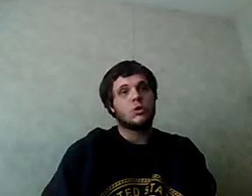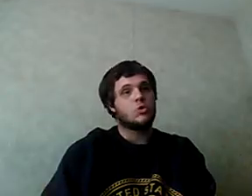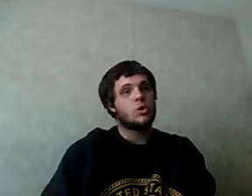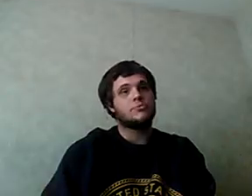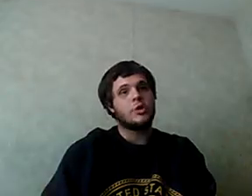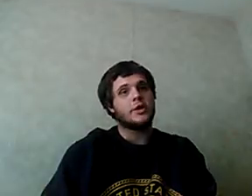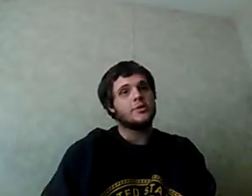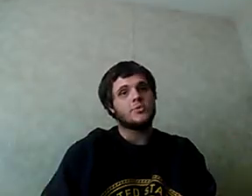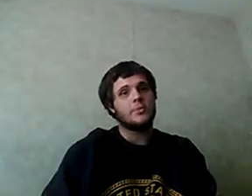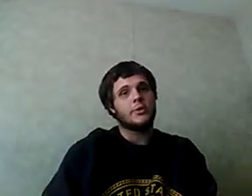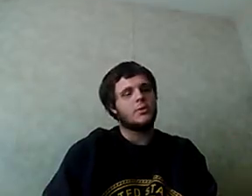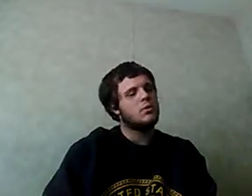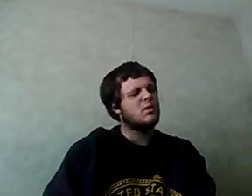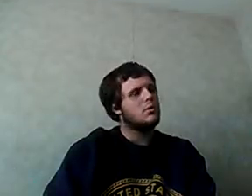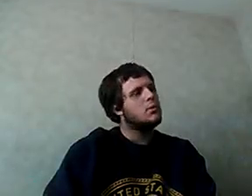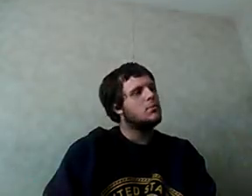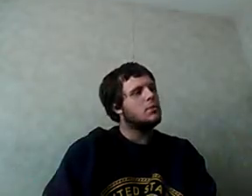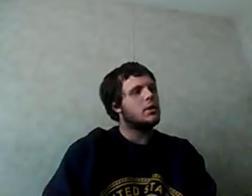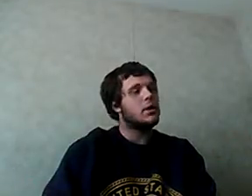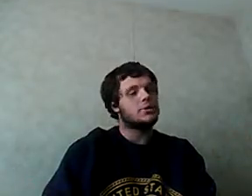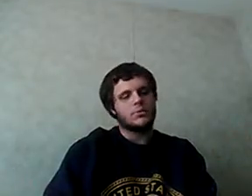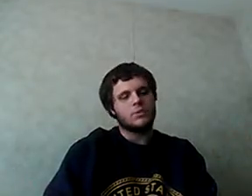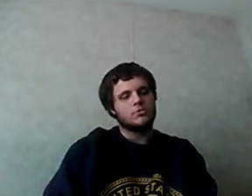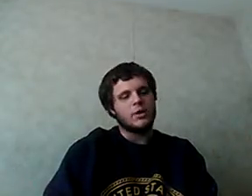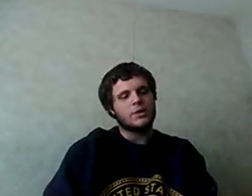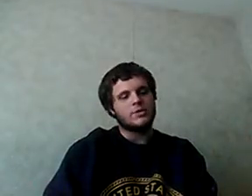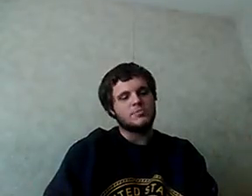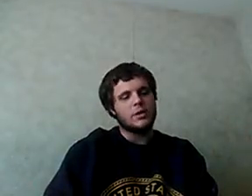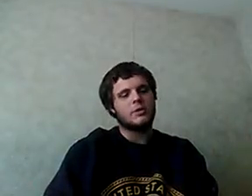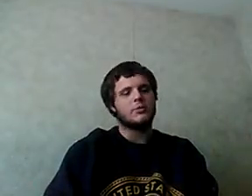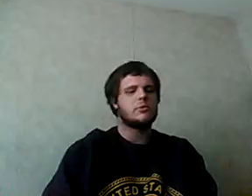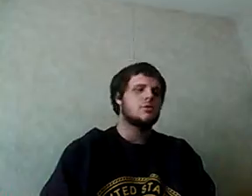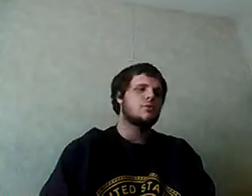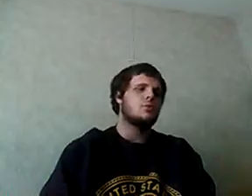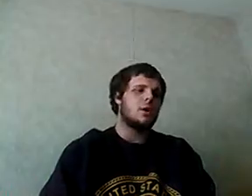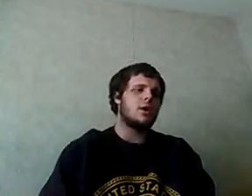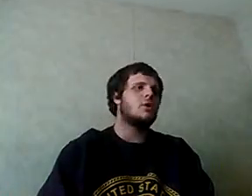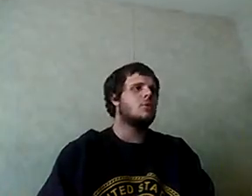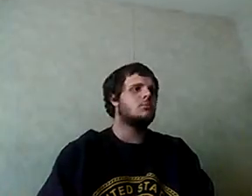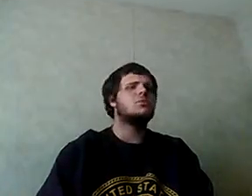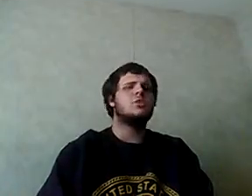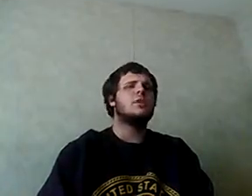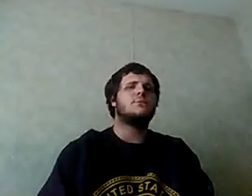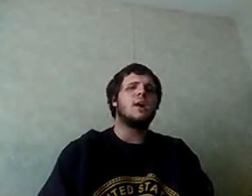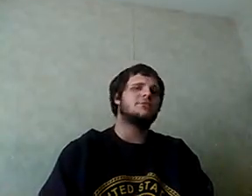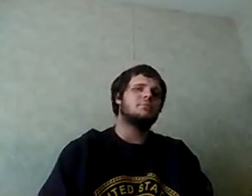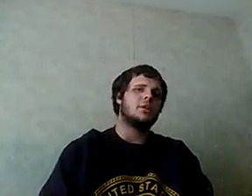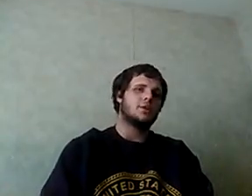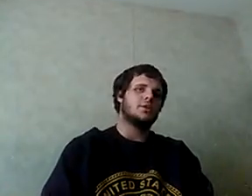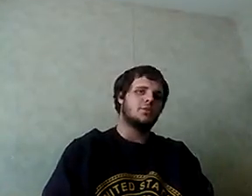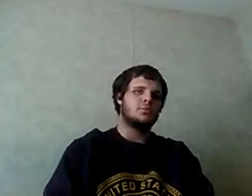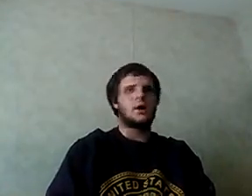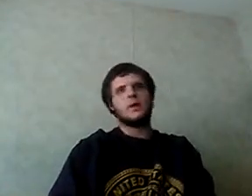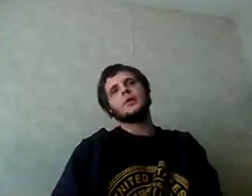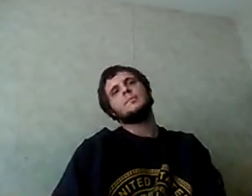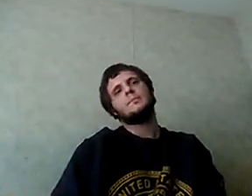a Corrupt Dragon Spear. Because a Corrupt Dragon Spear, well, you need 5 million to buy it.